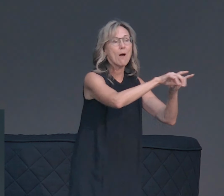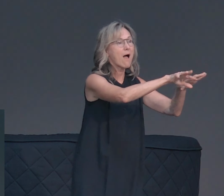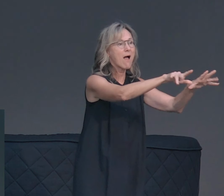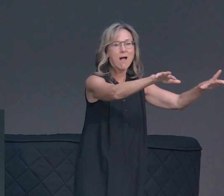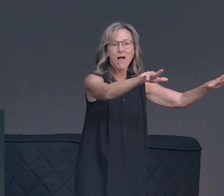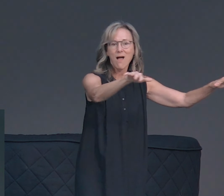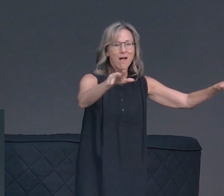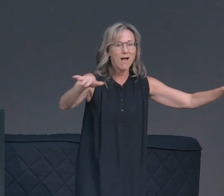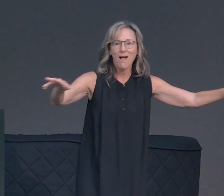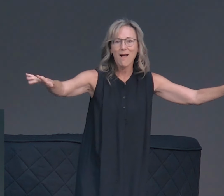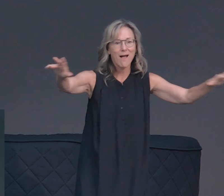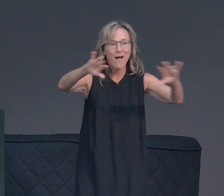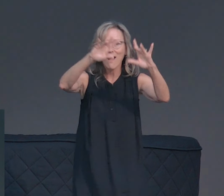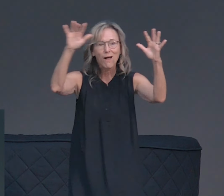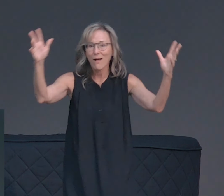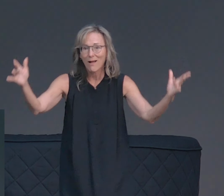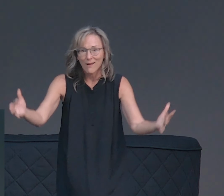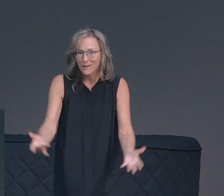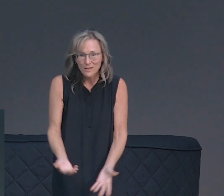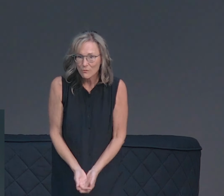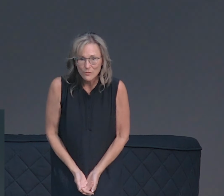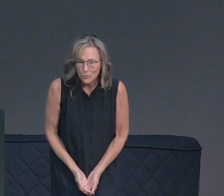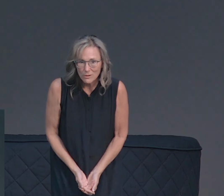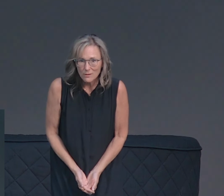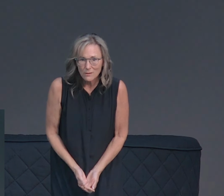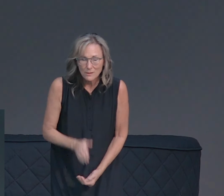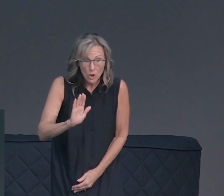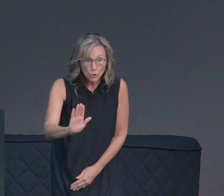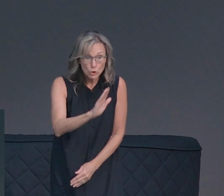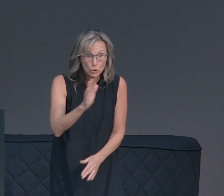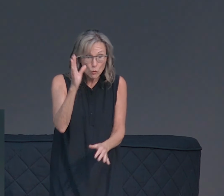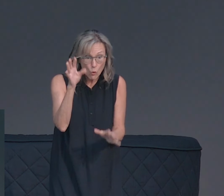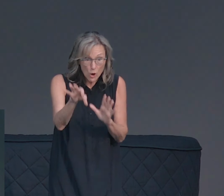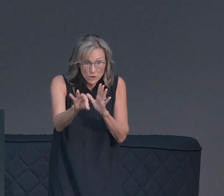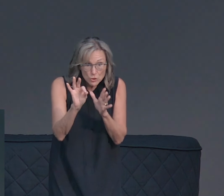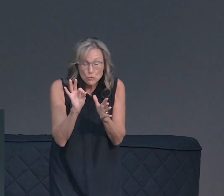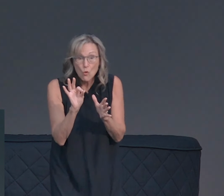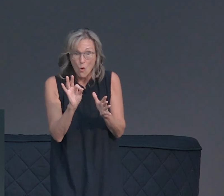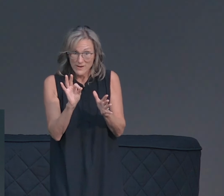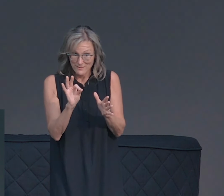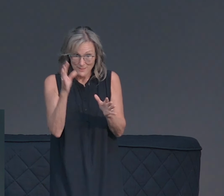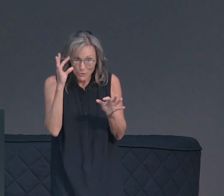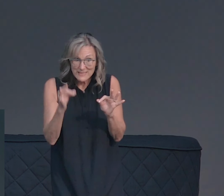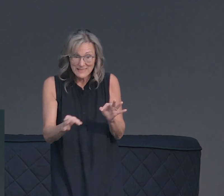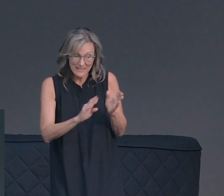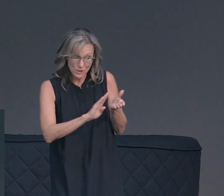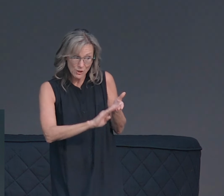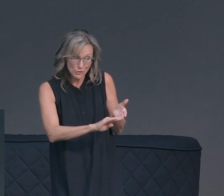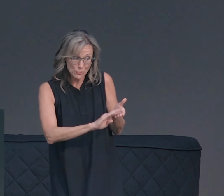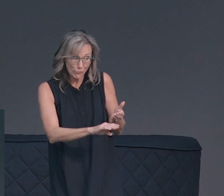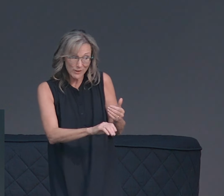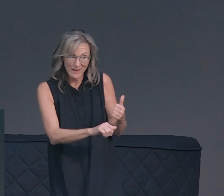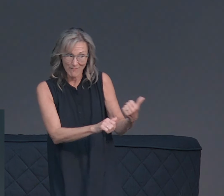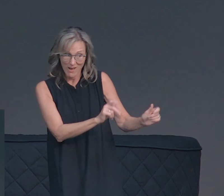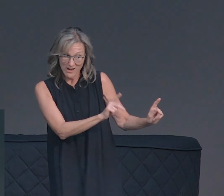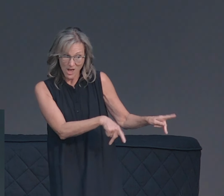Did you know that your choices to be forgiving, a forgiving person and a compassionate